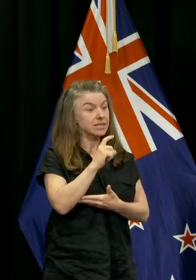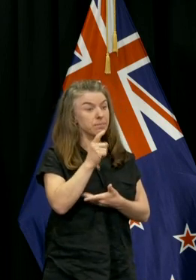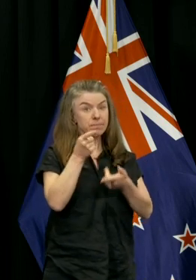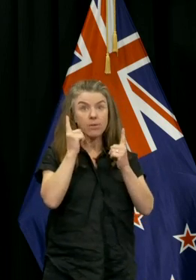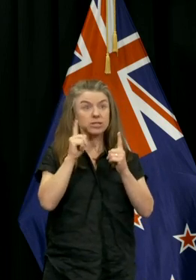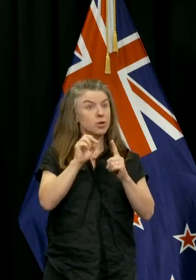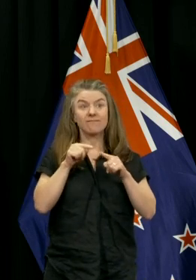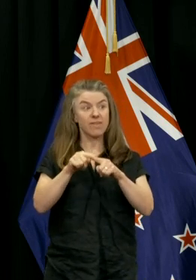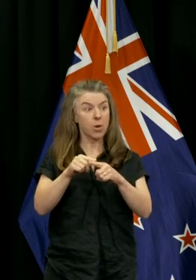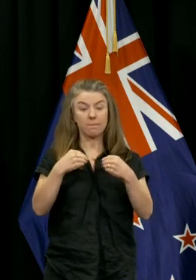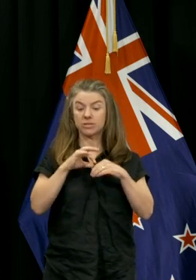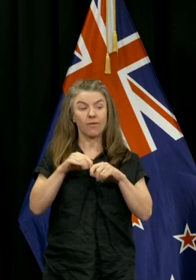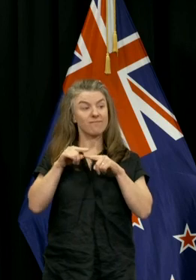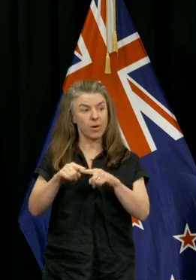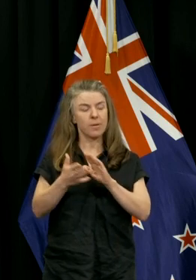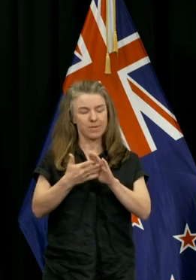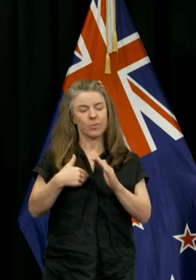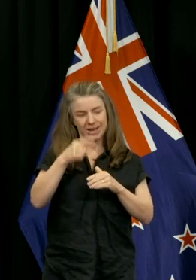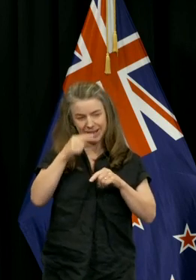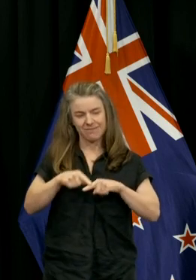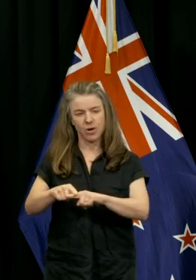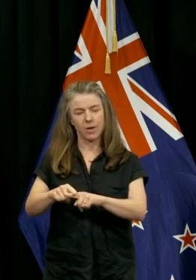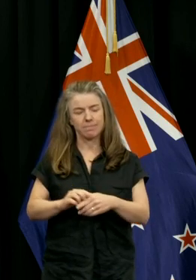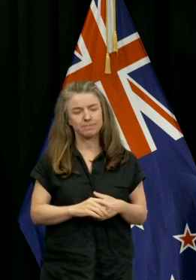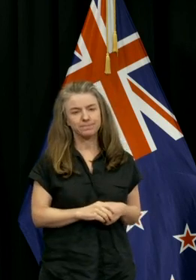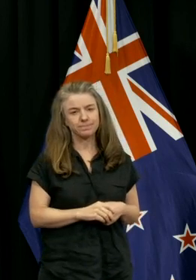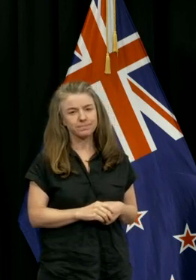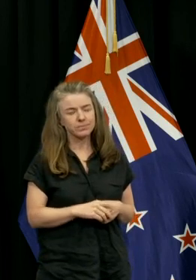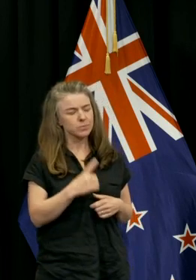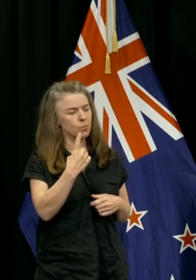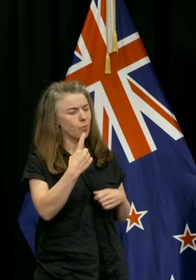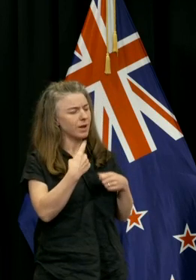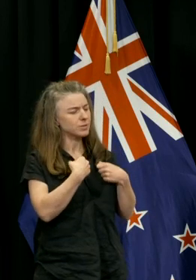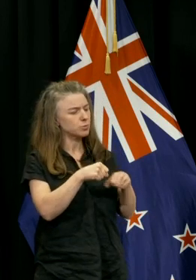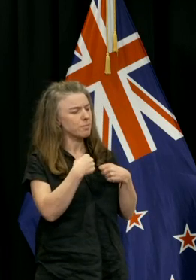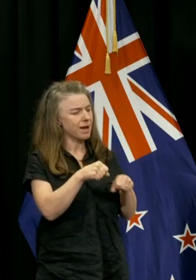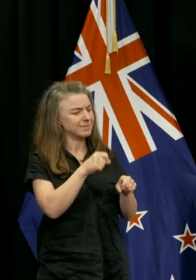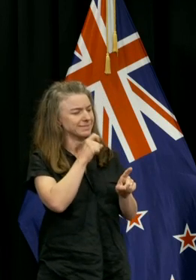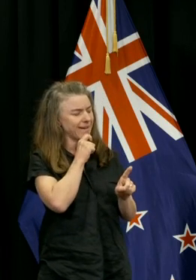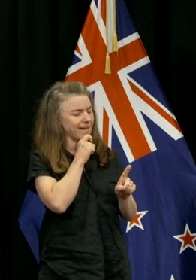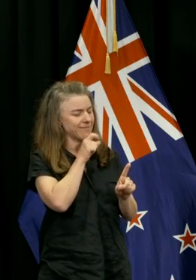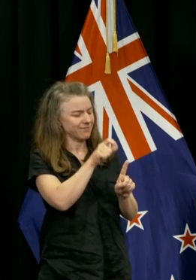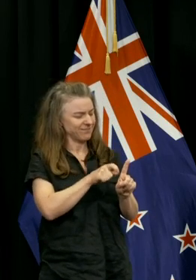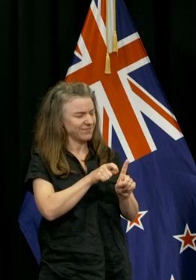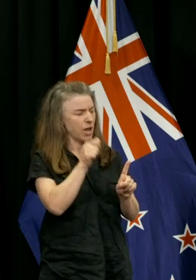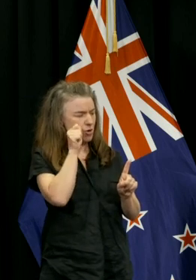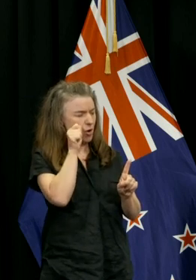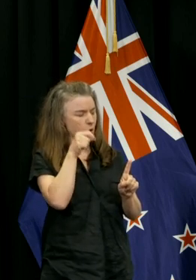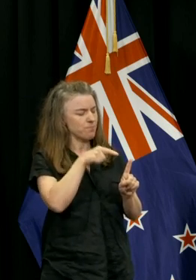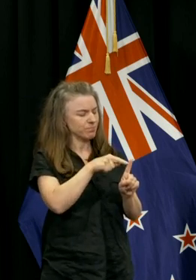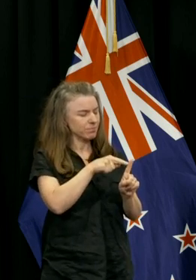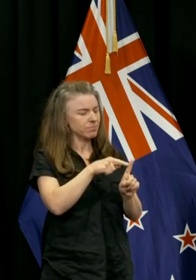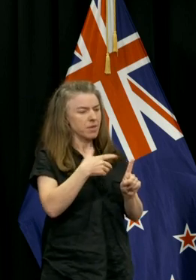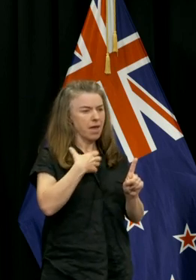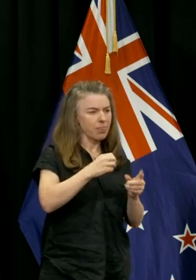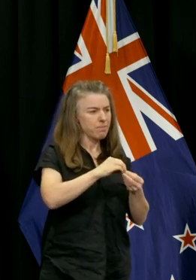fraud. So just on that, just as a specific example, a supermarket worker who has underlying health conditions and will be too exposed,